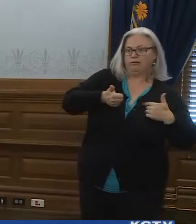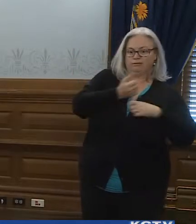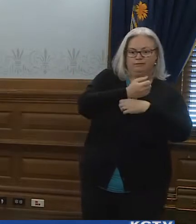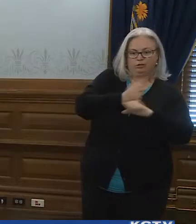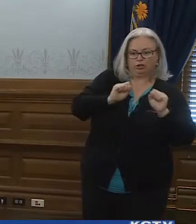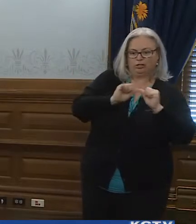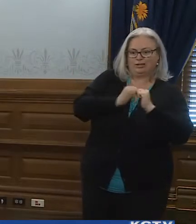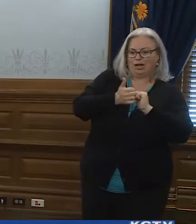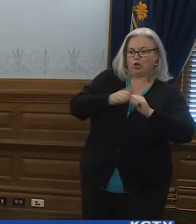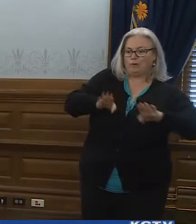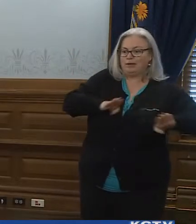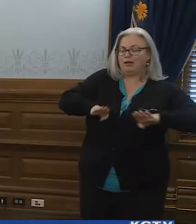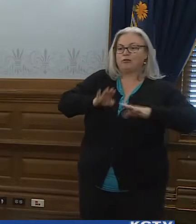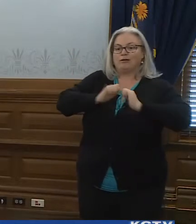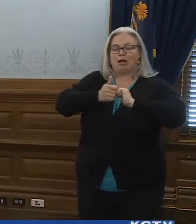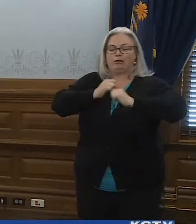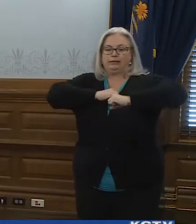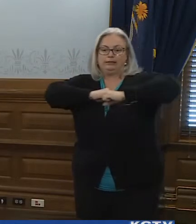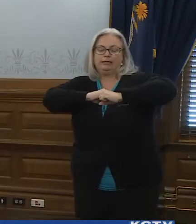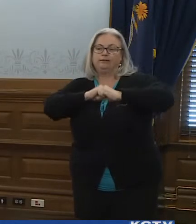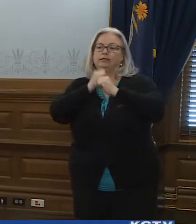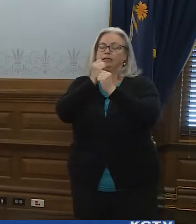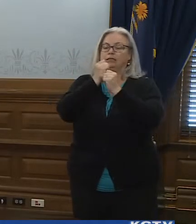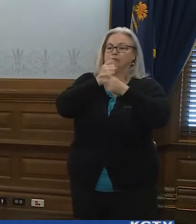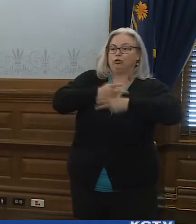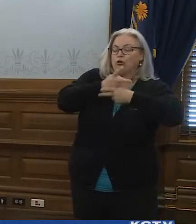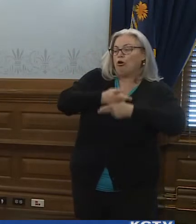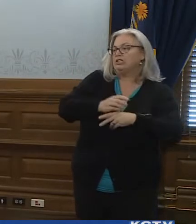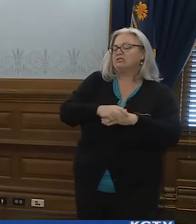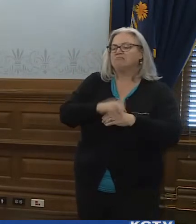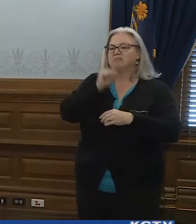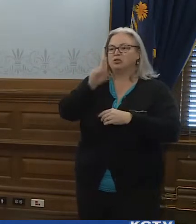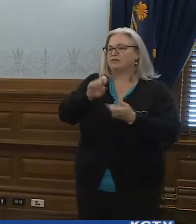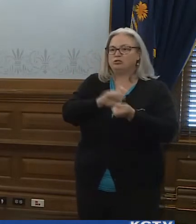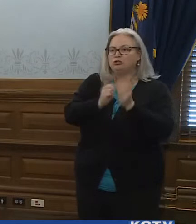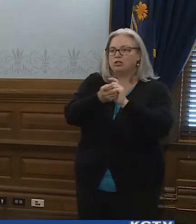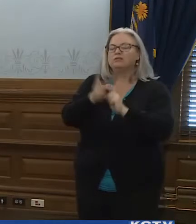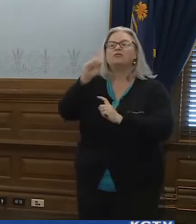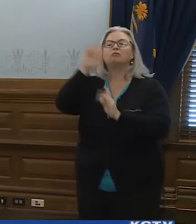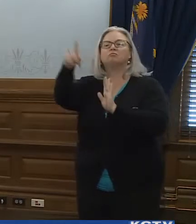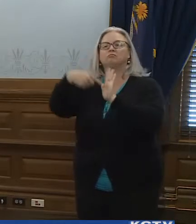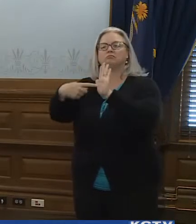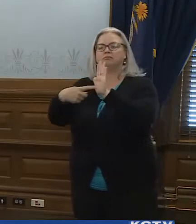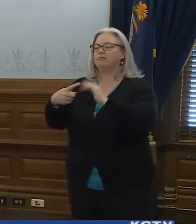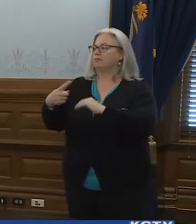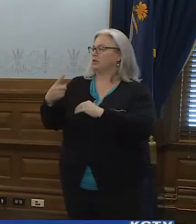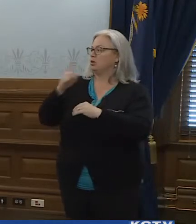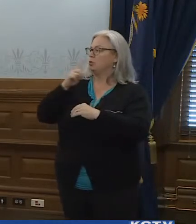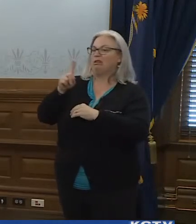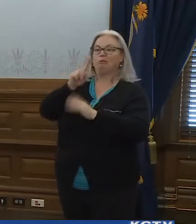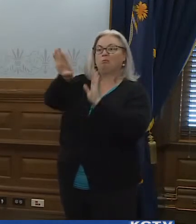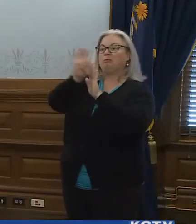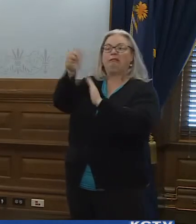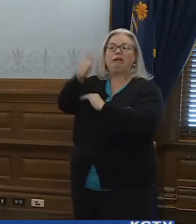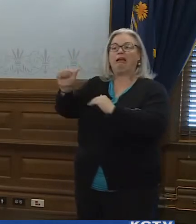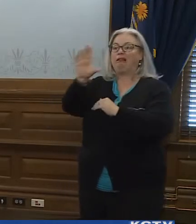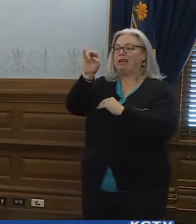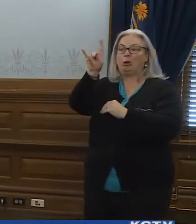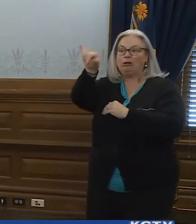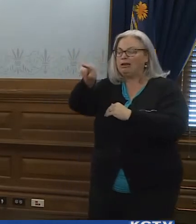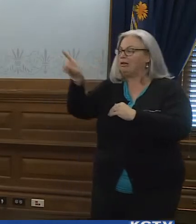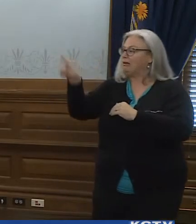safety behaviors. I think also in some counties, for example, really pick any county,